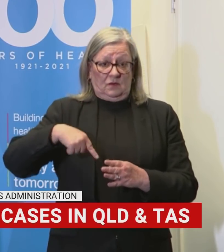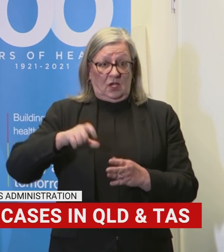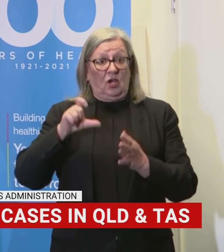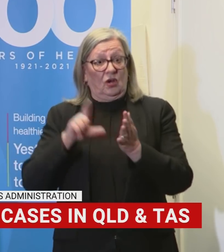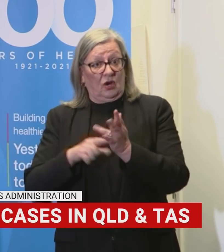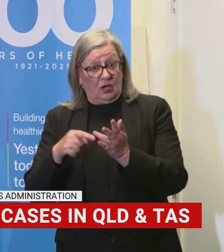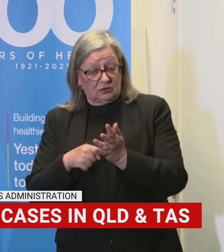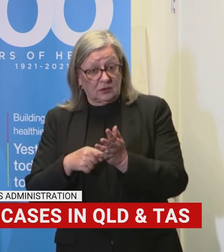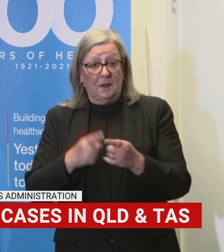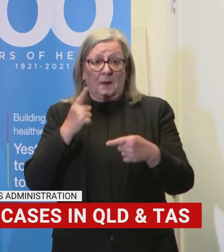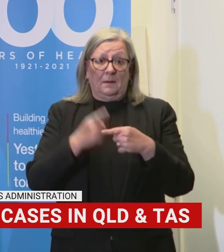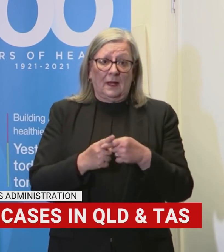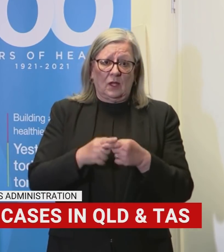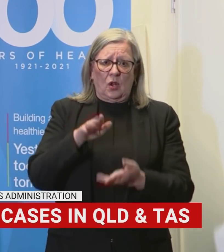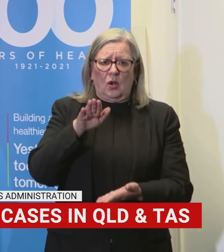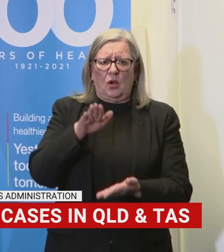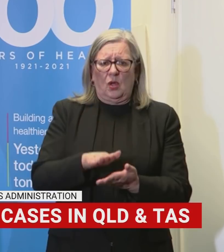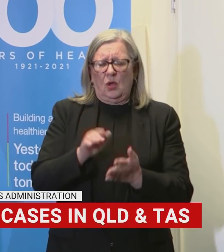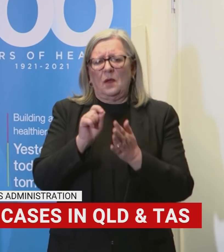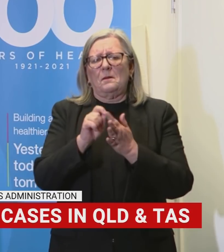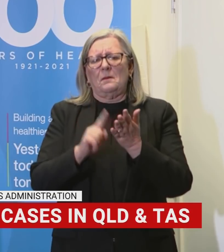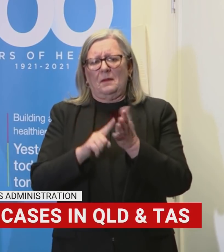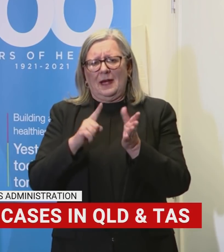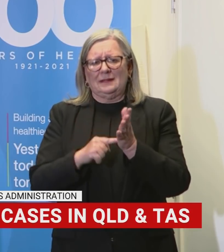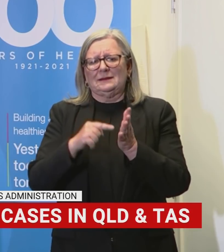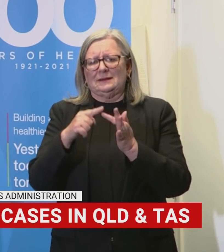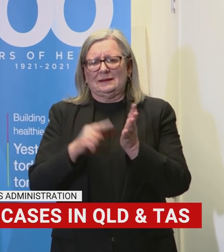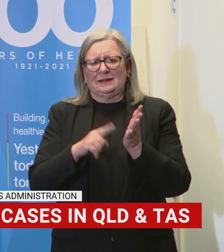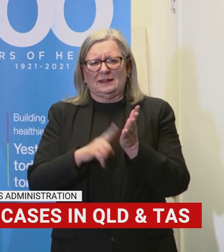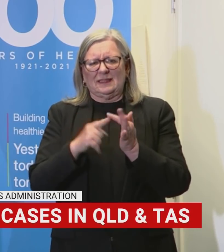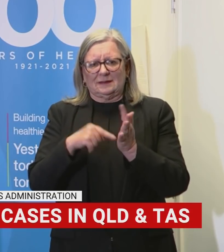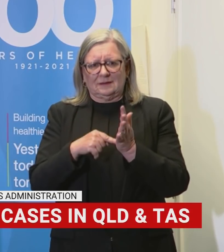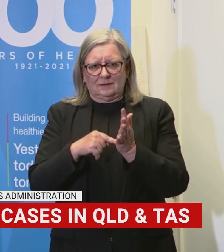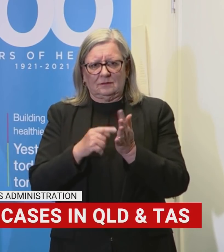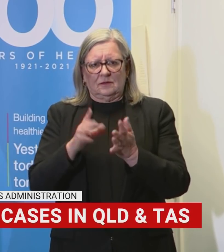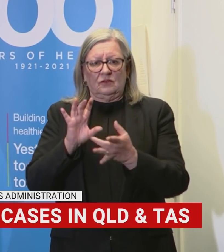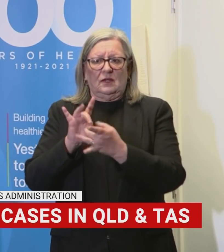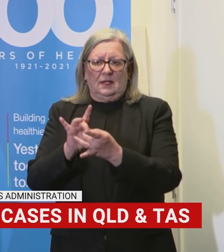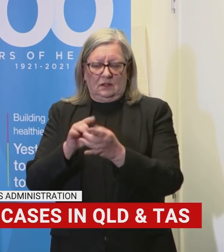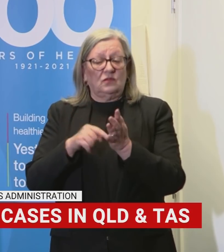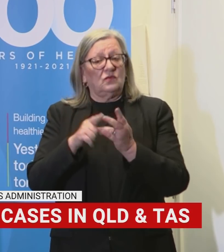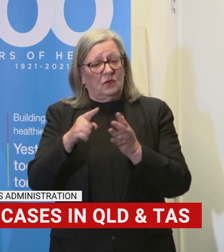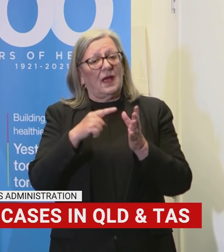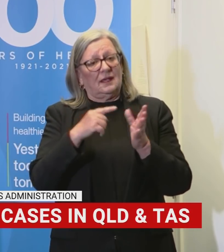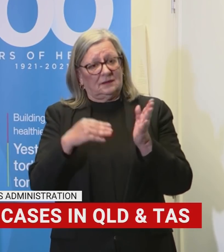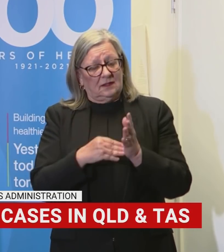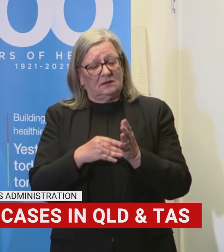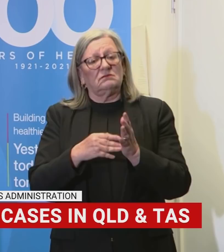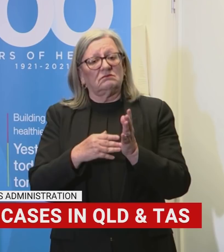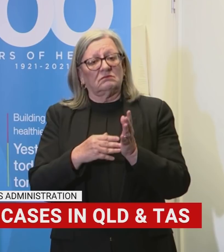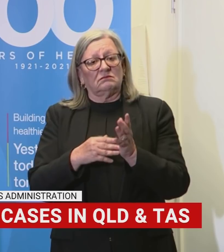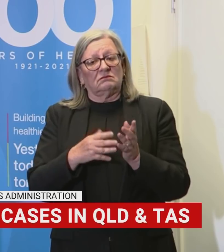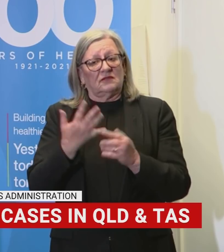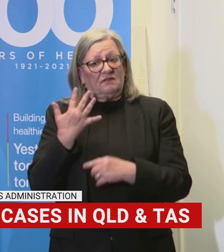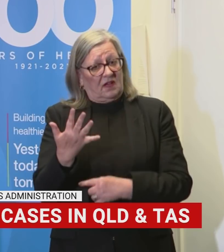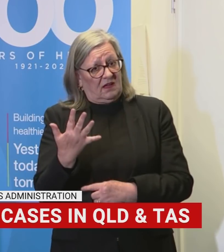believe are likely to be linked to the AstraZeneca vaccine. 5 cases. And they are